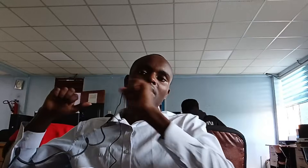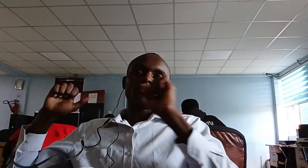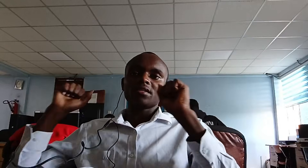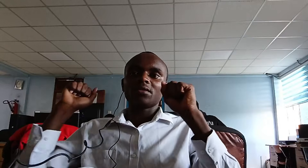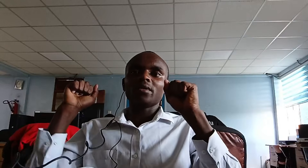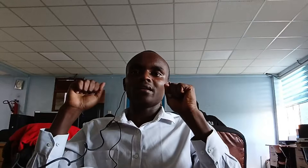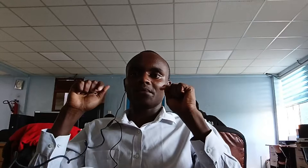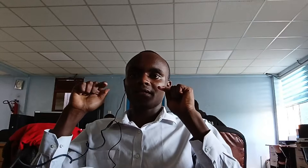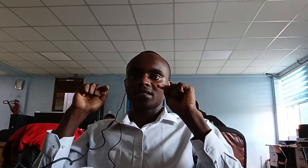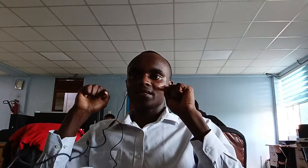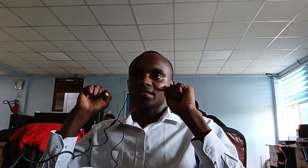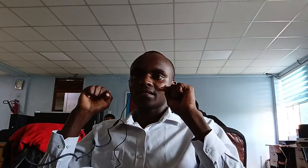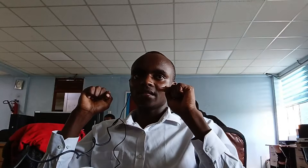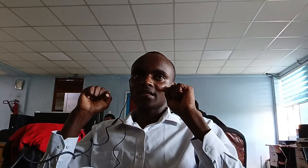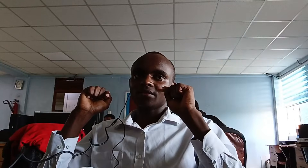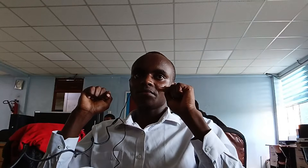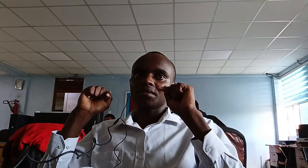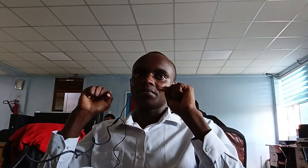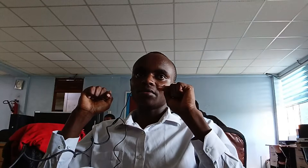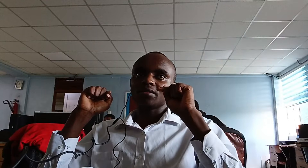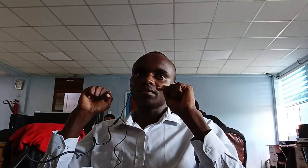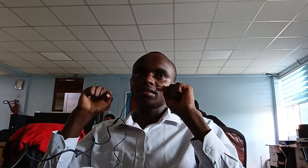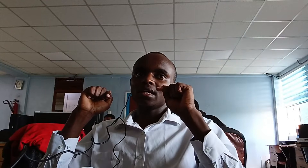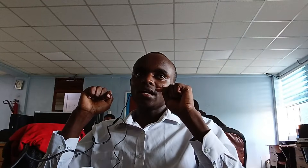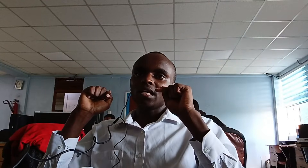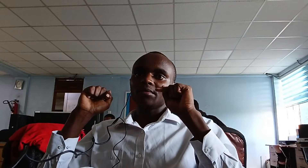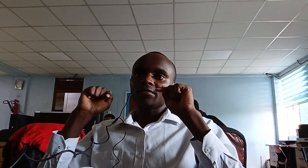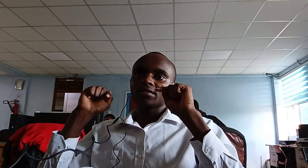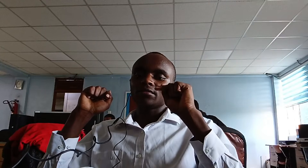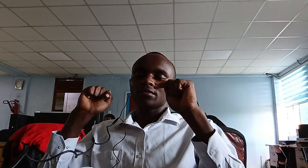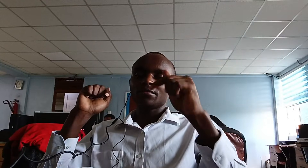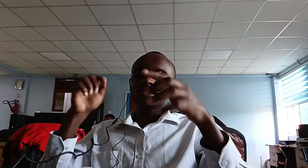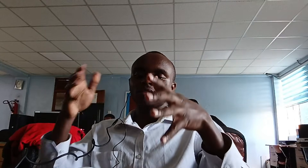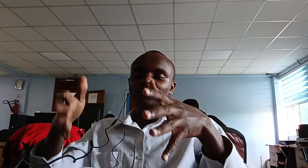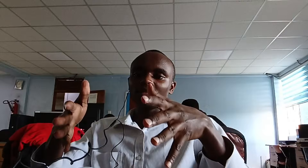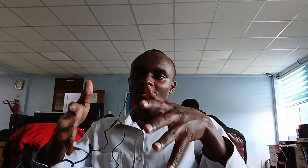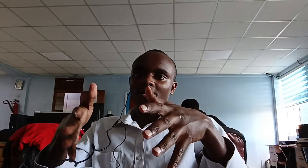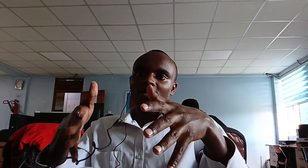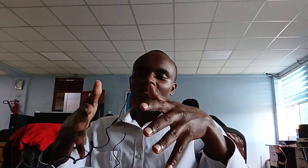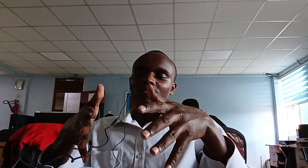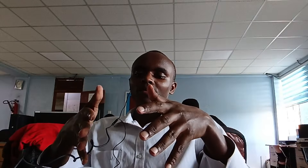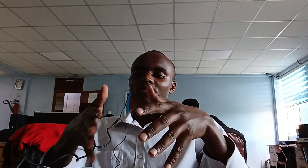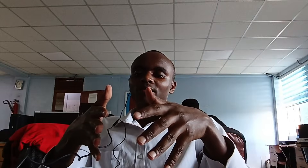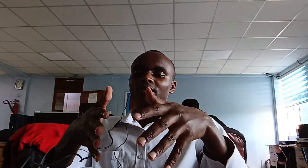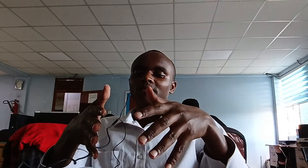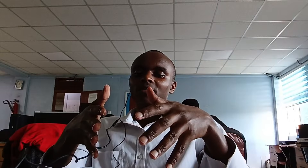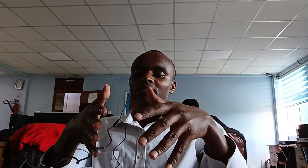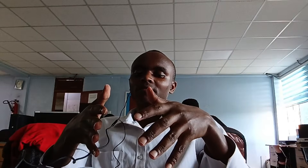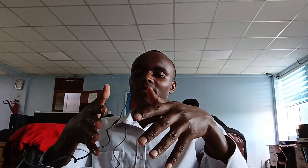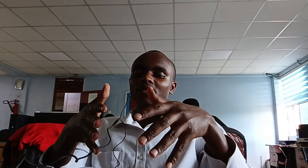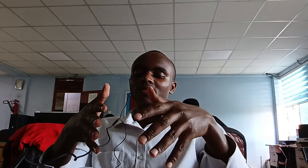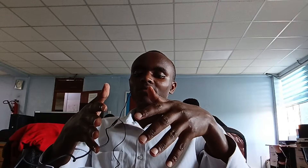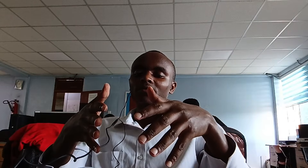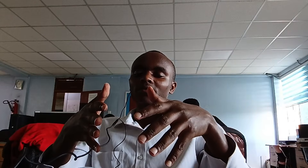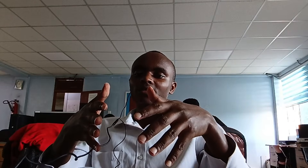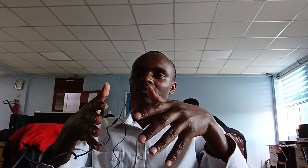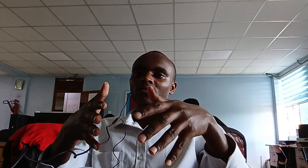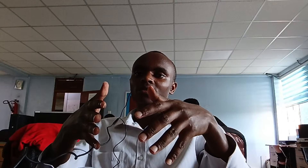Okay, we repeat the topic pronoun. Let me first of all finish the topic on family. There are some few words which I had